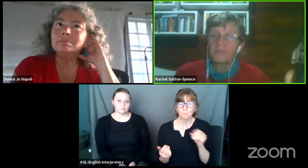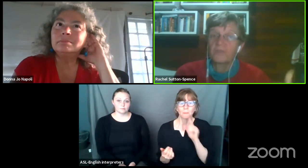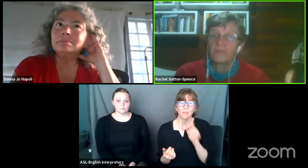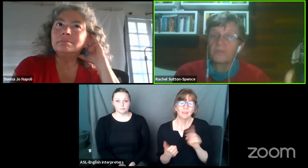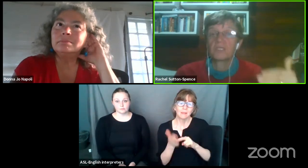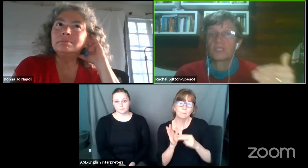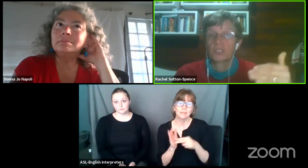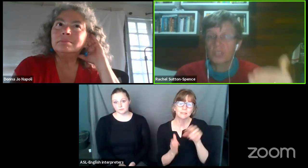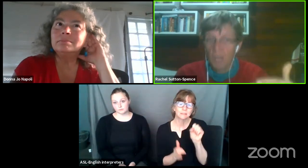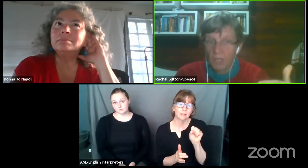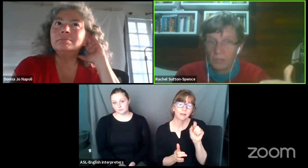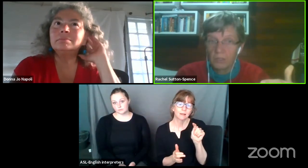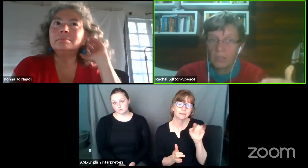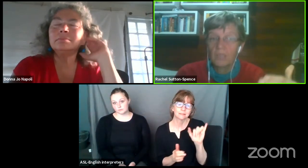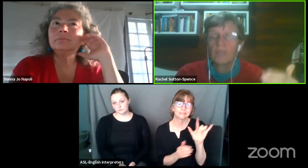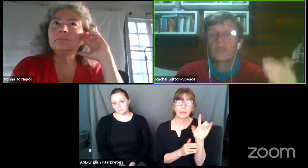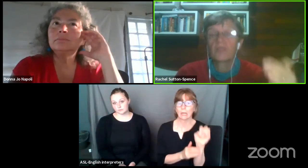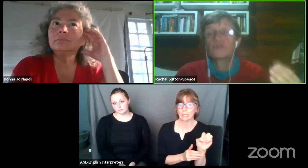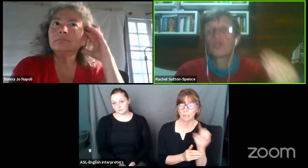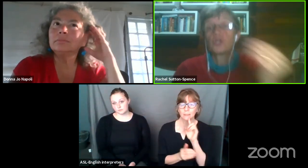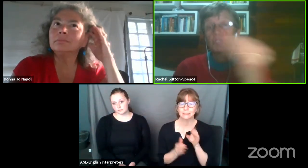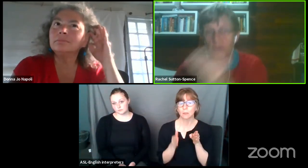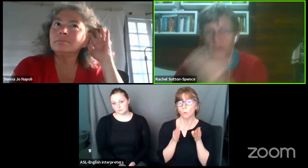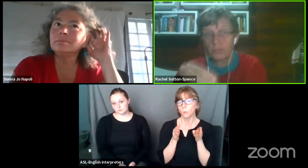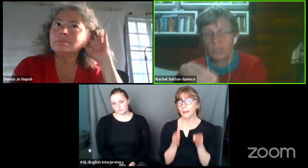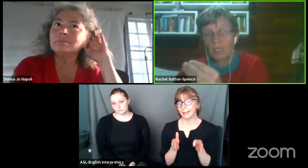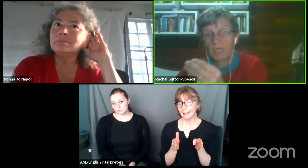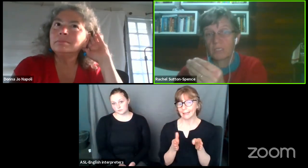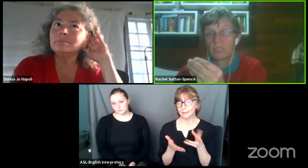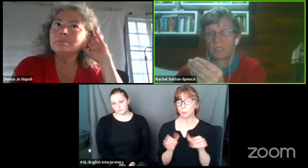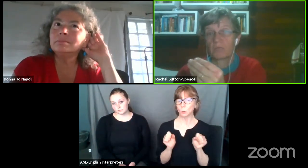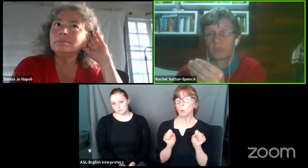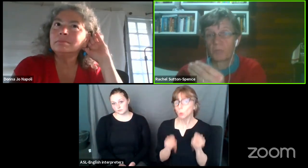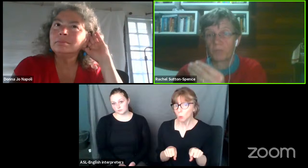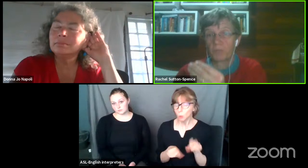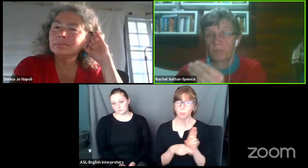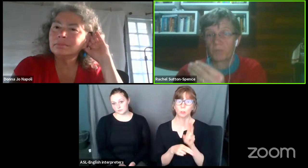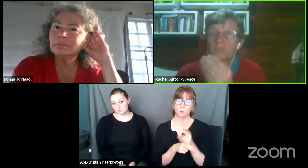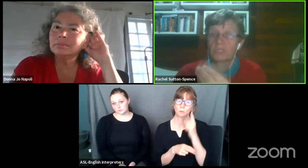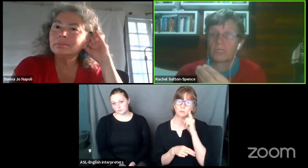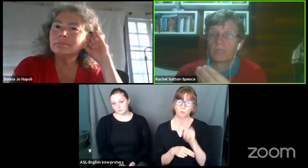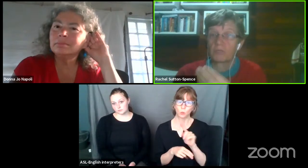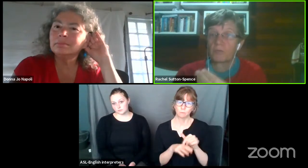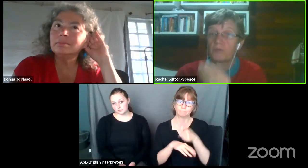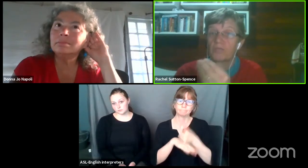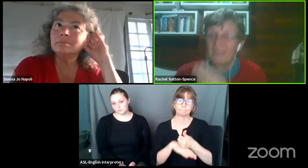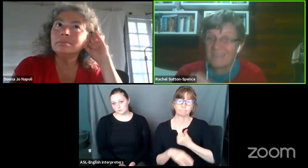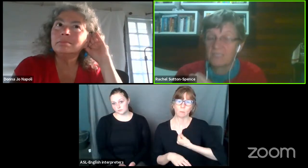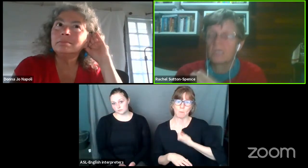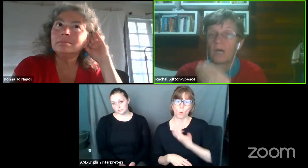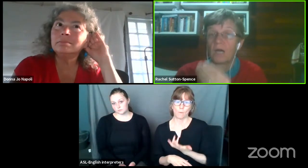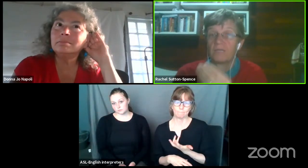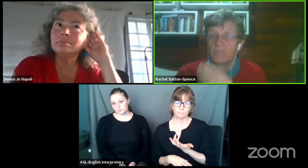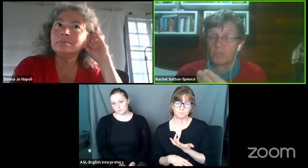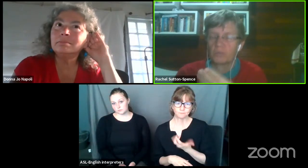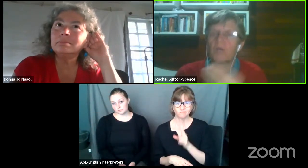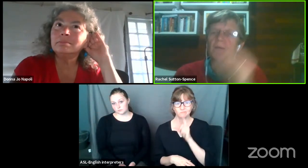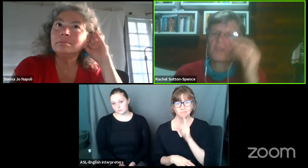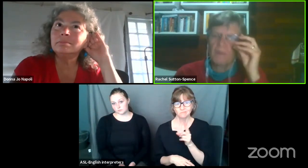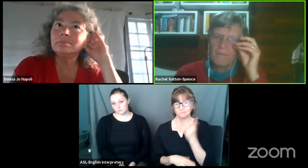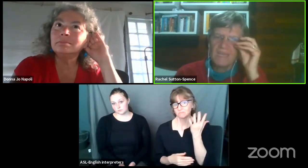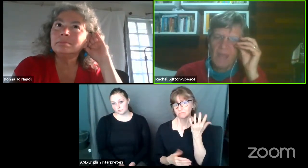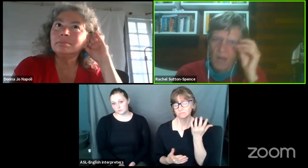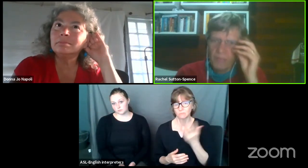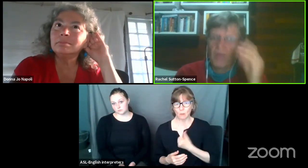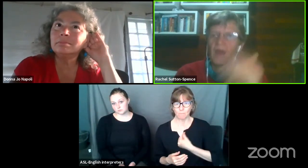Visual vernacular is a style that you could use in sign language poetry because sign language poetry is highly visual. But